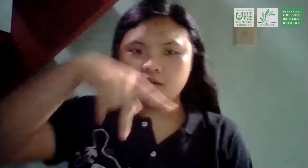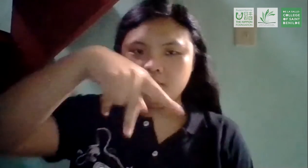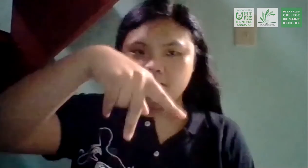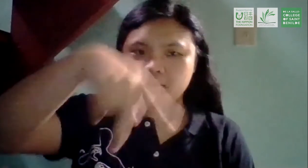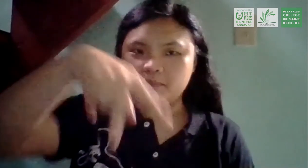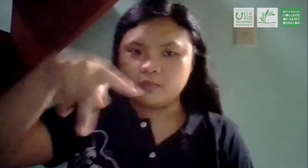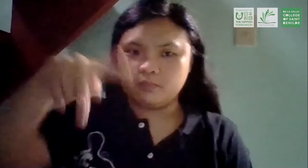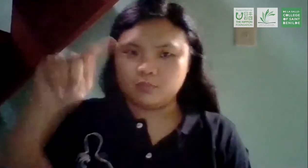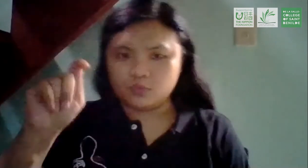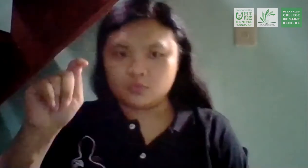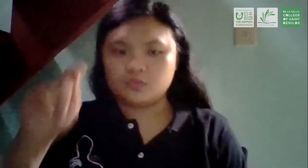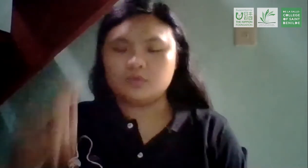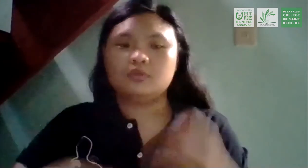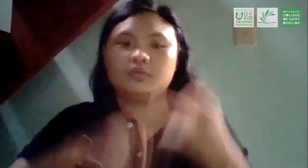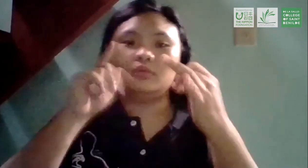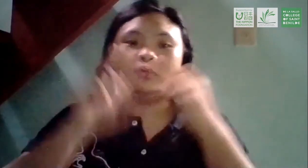So as a group,